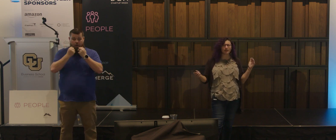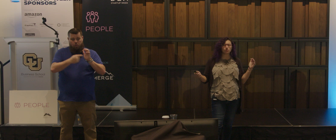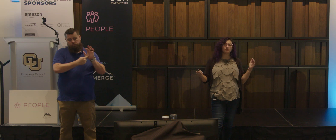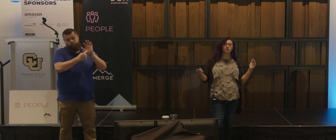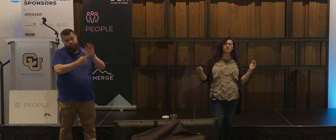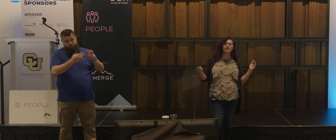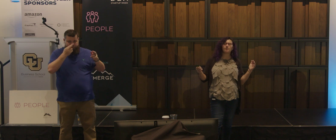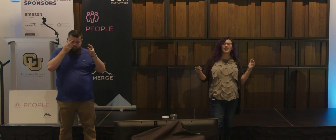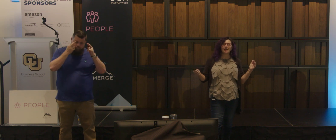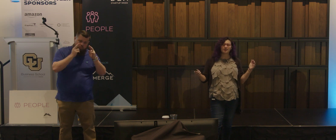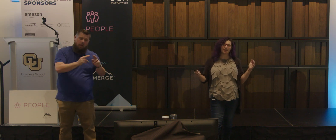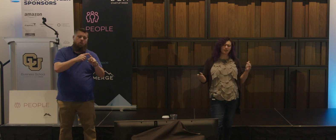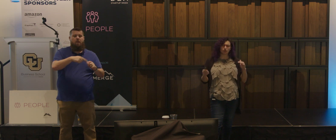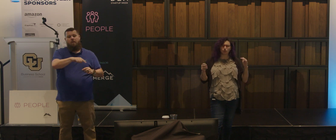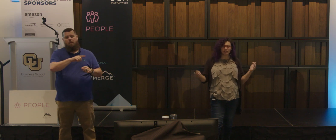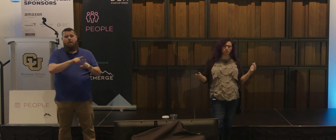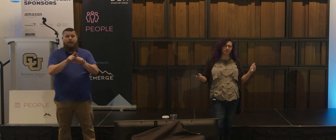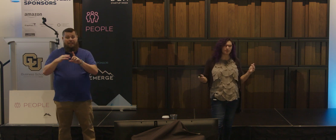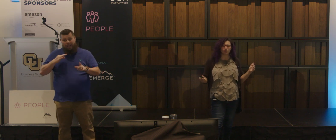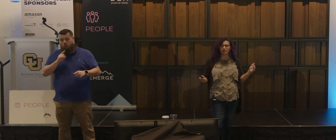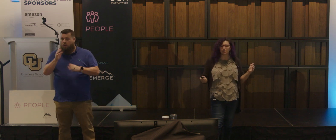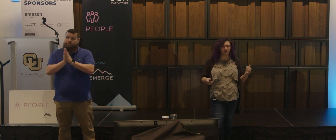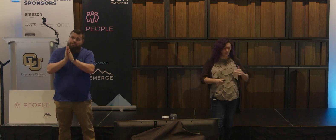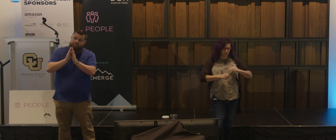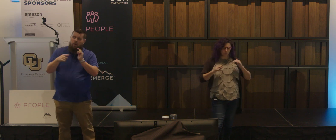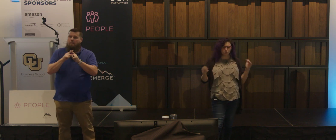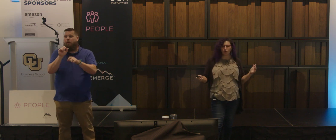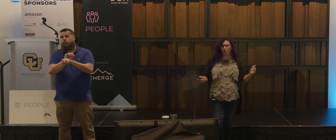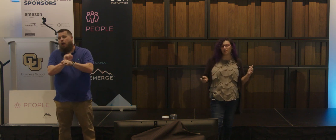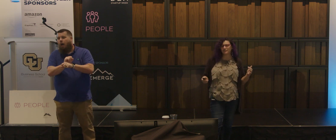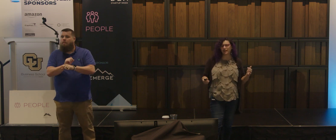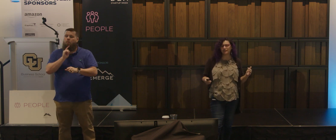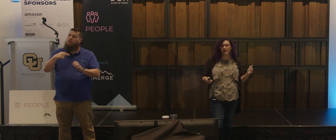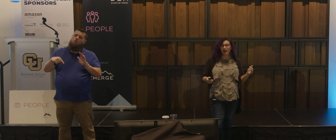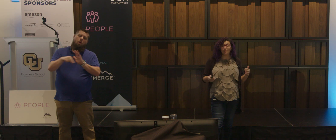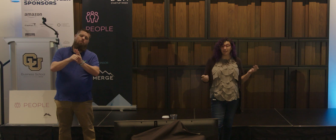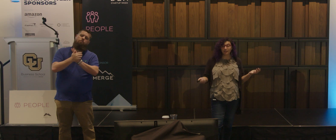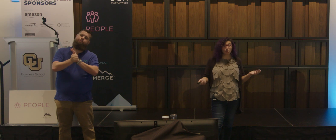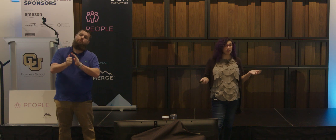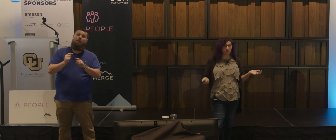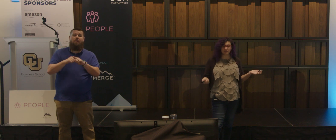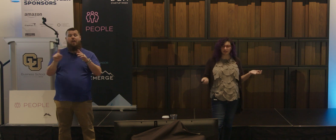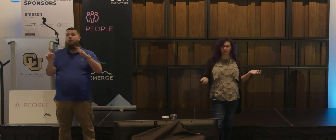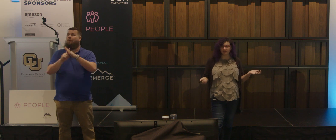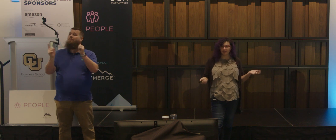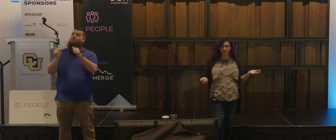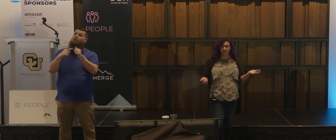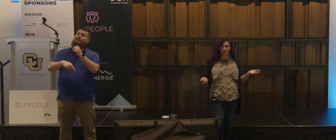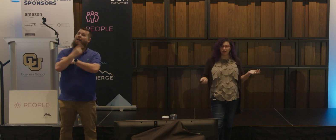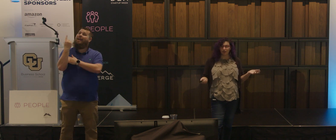how much respect you demonstrated for them as a candidate. They're really jazzed about your mission. They're so qualified. And then they show up on the first day.